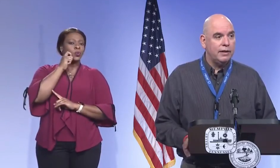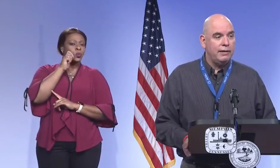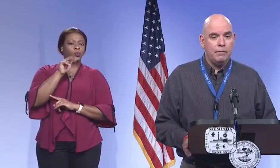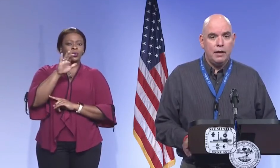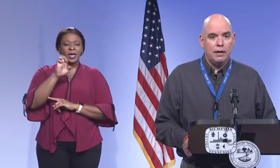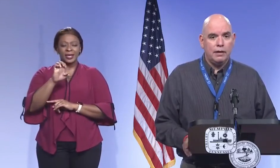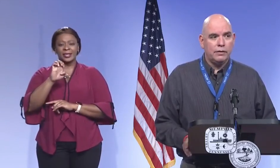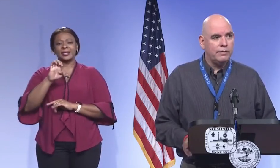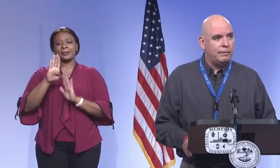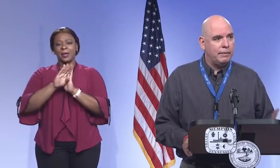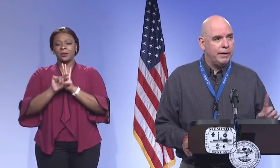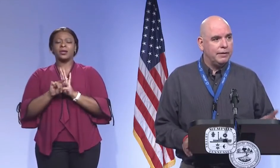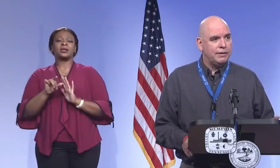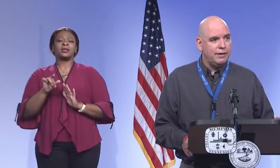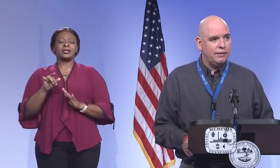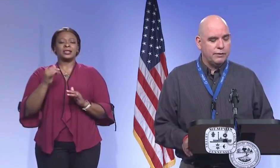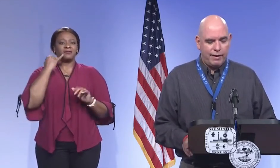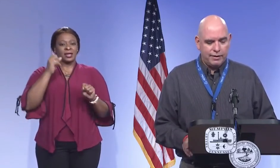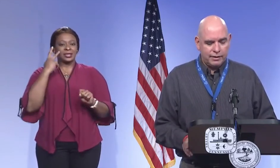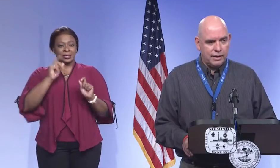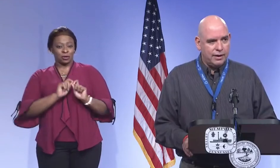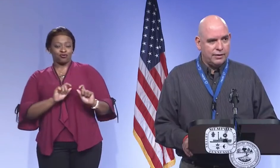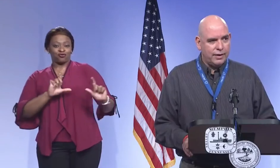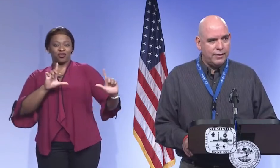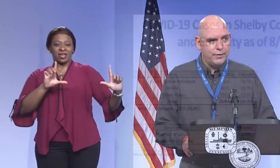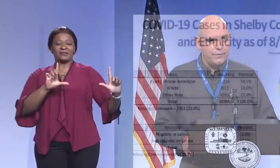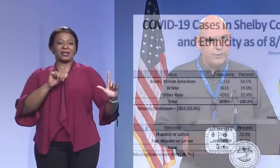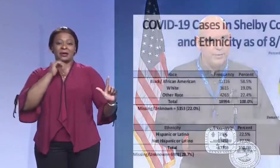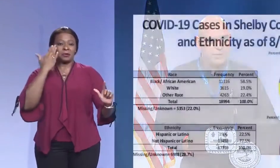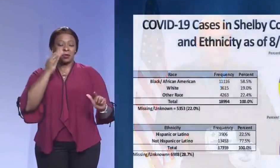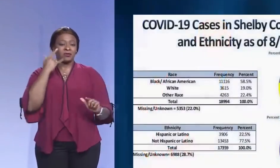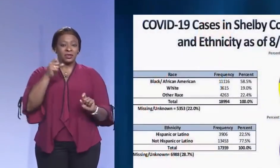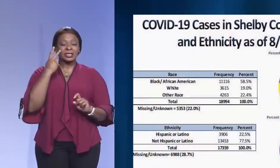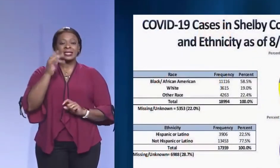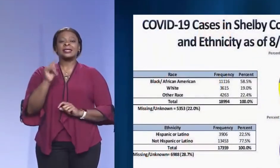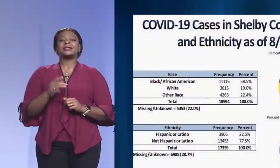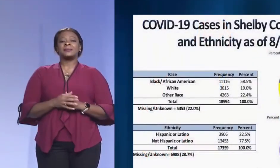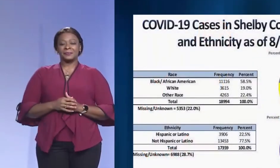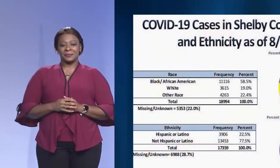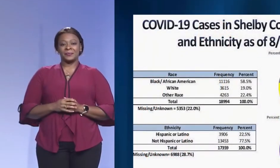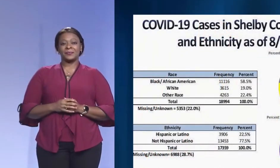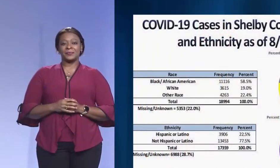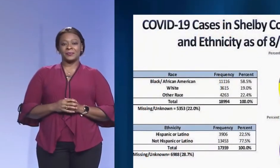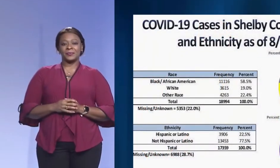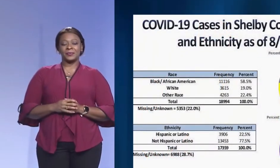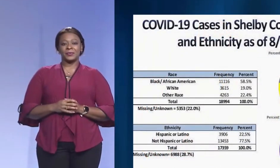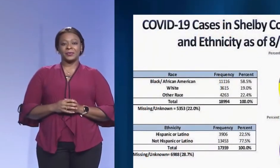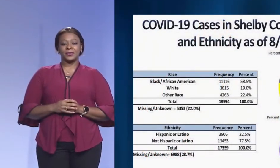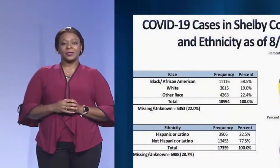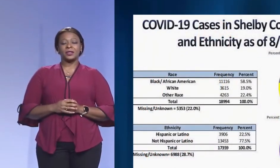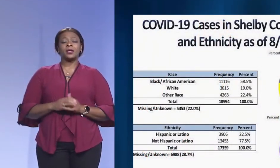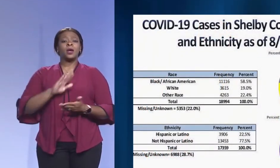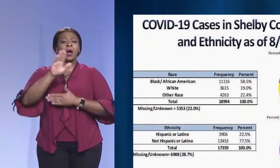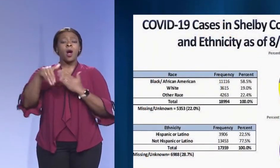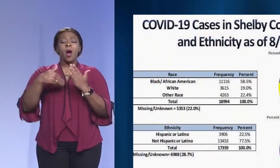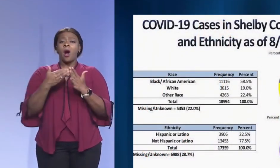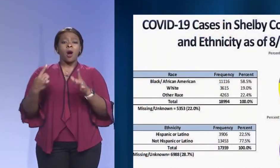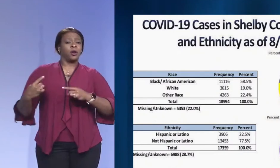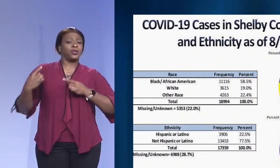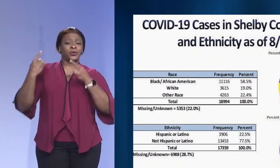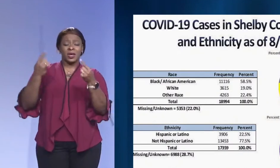ethnicity. I don't know if I'm going to be able to see those graphics, so I don't know if you can see those graphics. All right, so all throughout